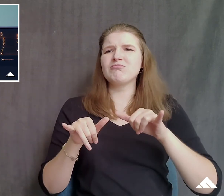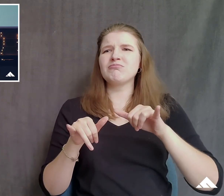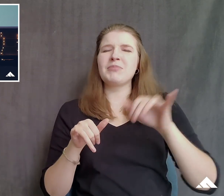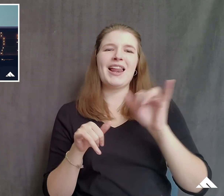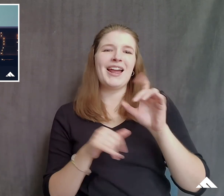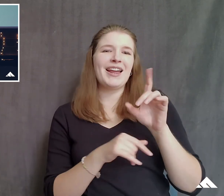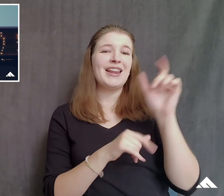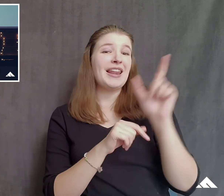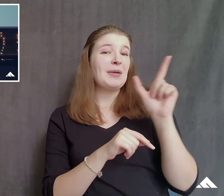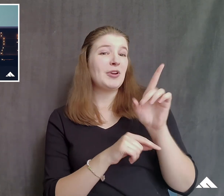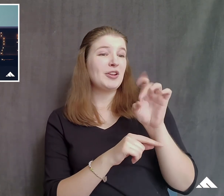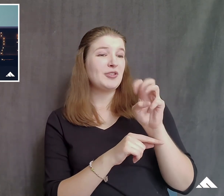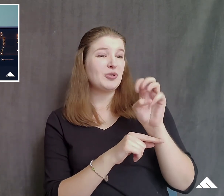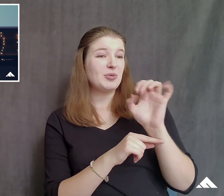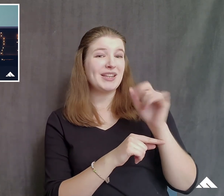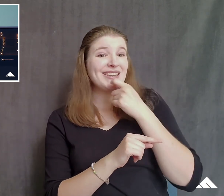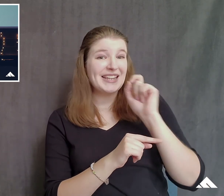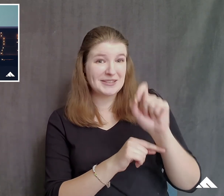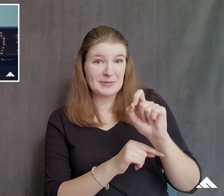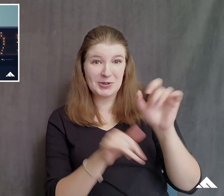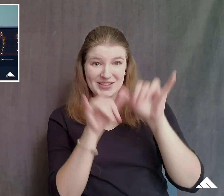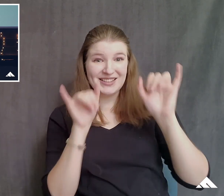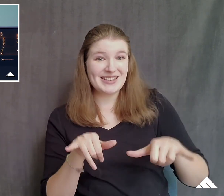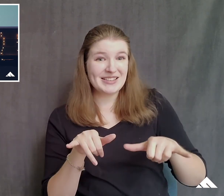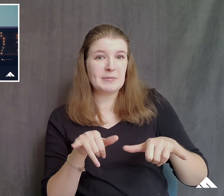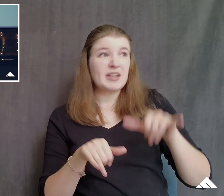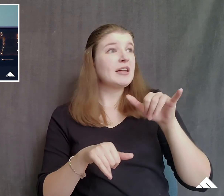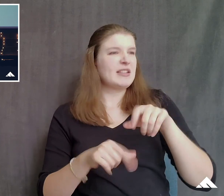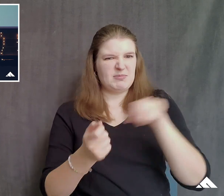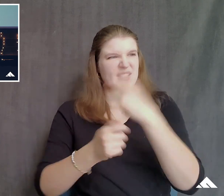846.3. I remember what you did to me that day.